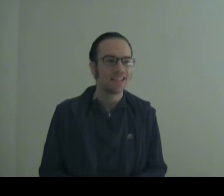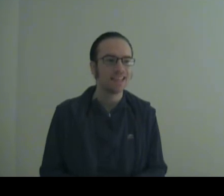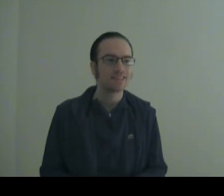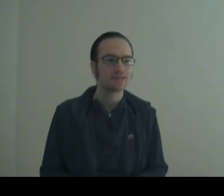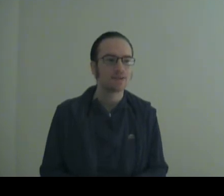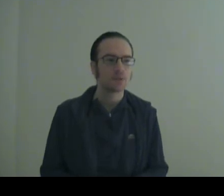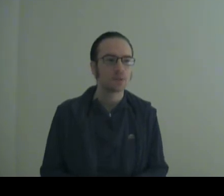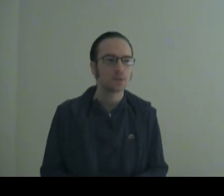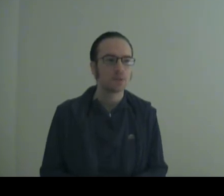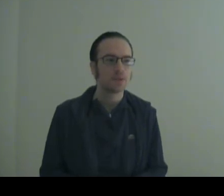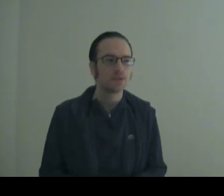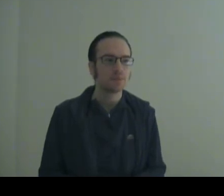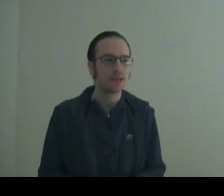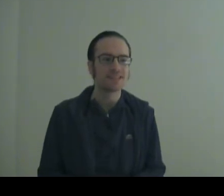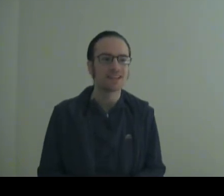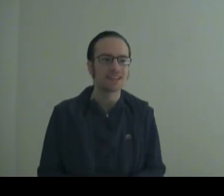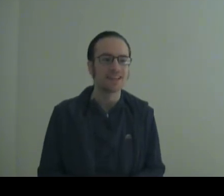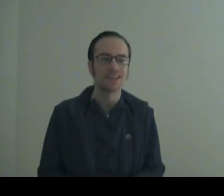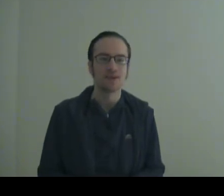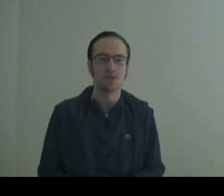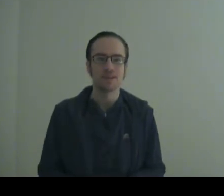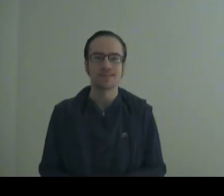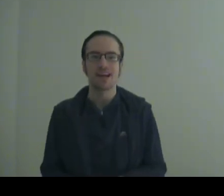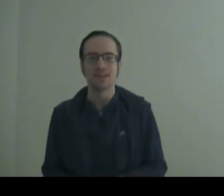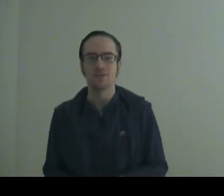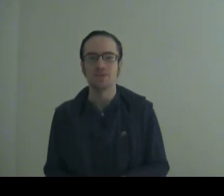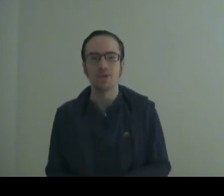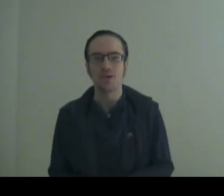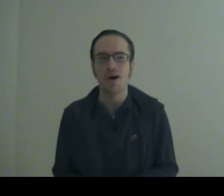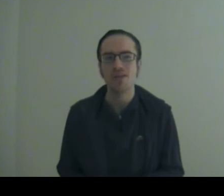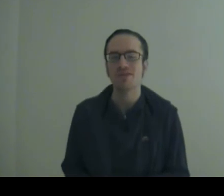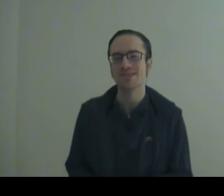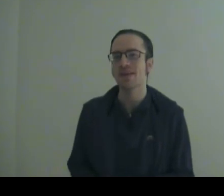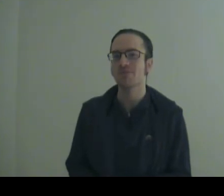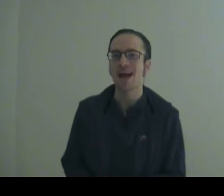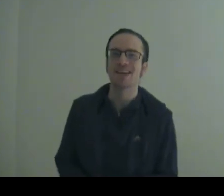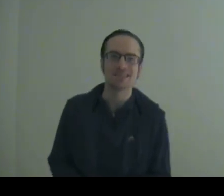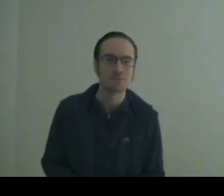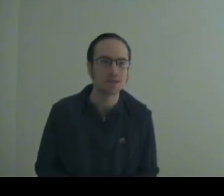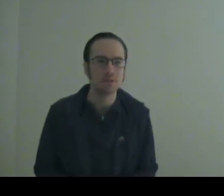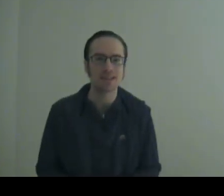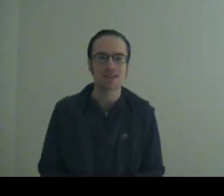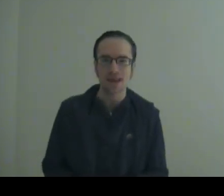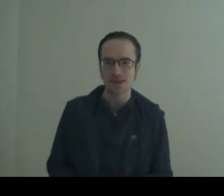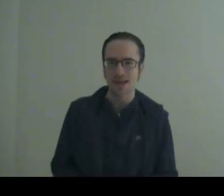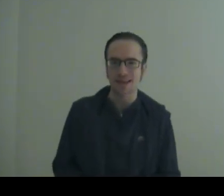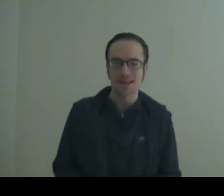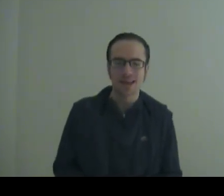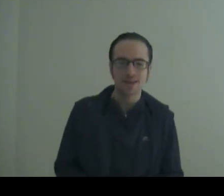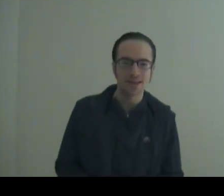he's basically killing all these guys who are on the same side as him. It's because they think that